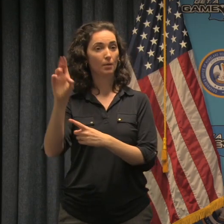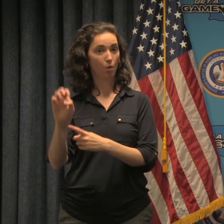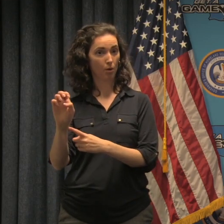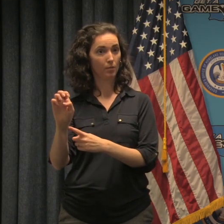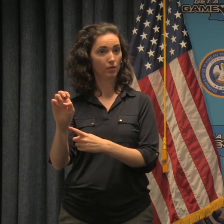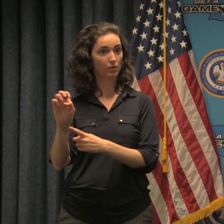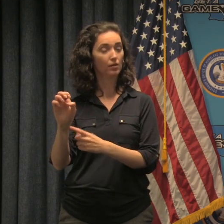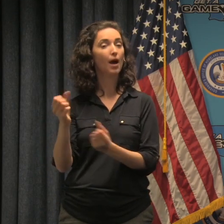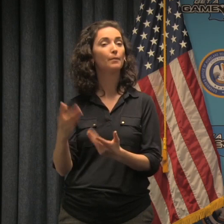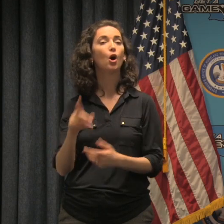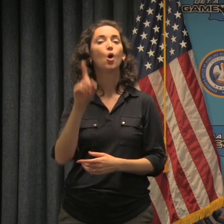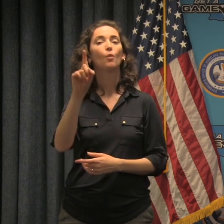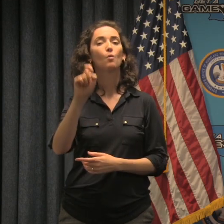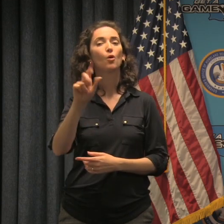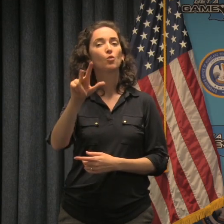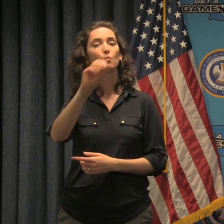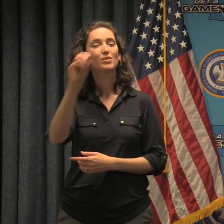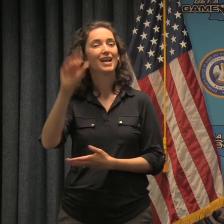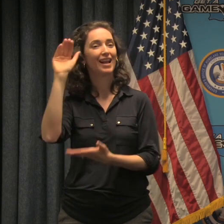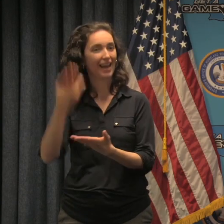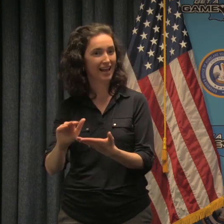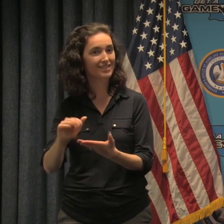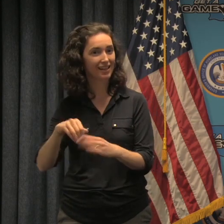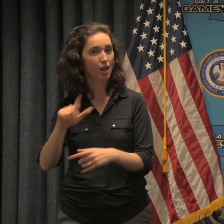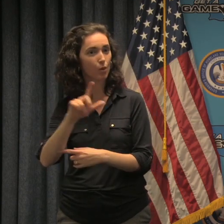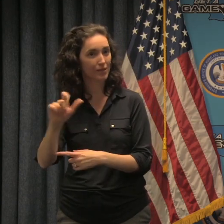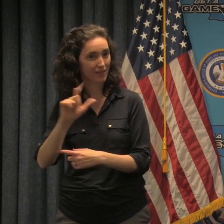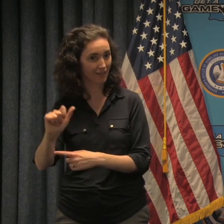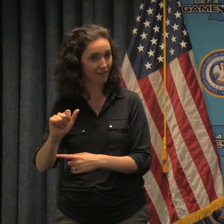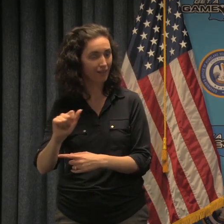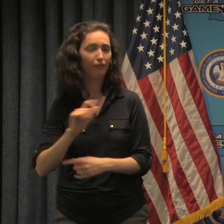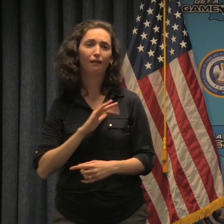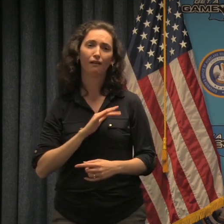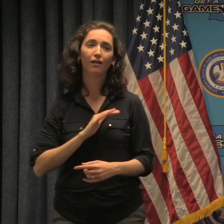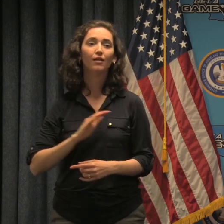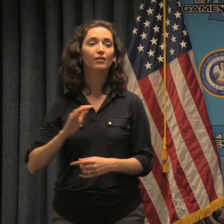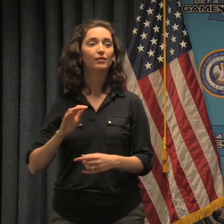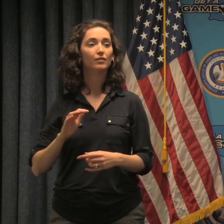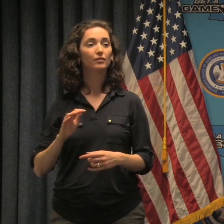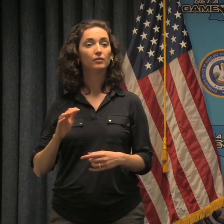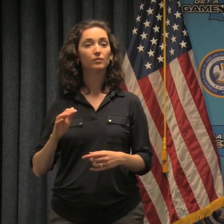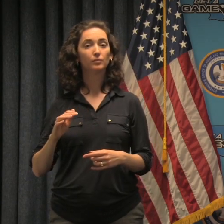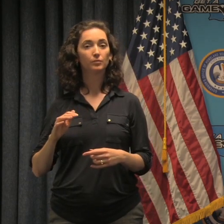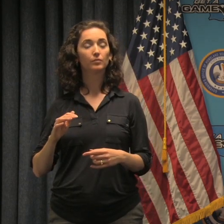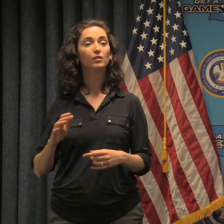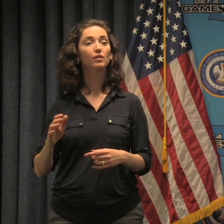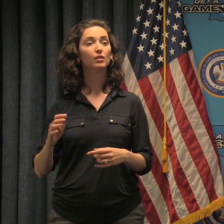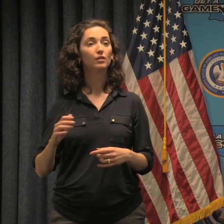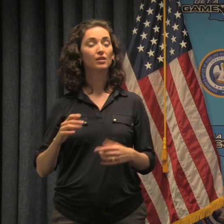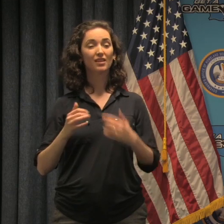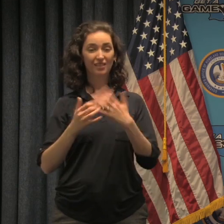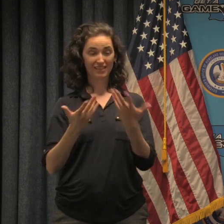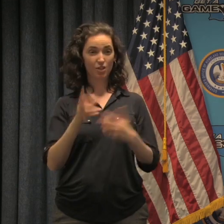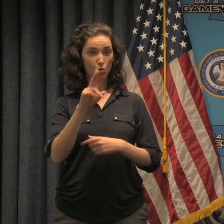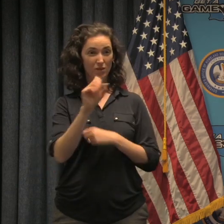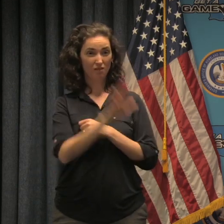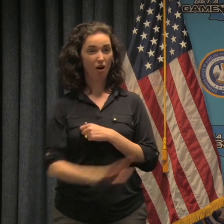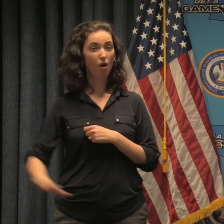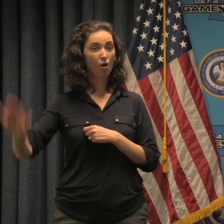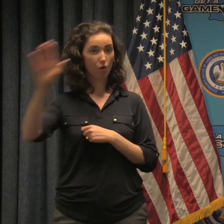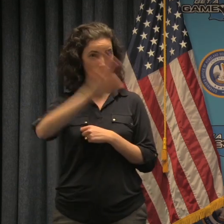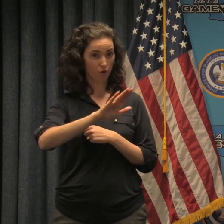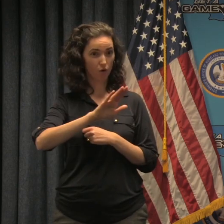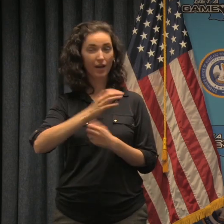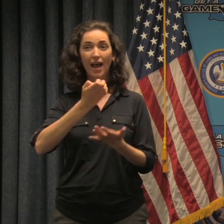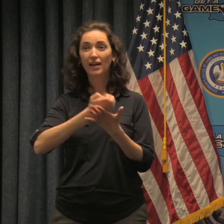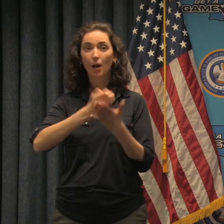by 1.3% in Louisiana. We had the 4th fastest growing economy in the country. When this